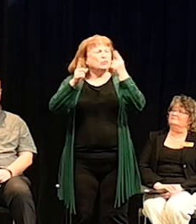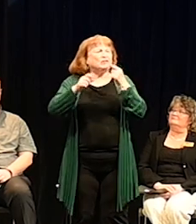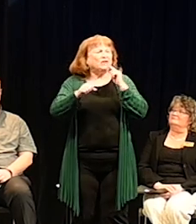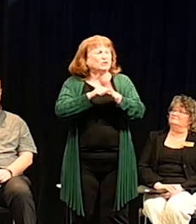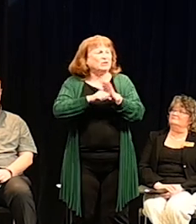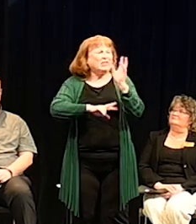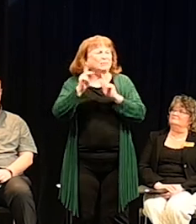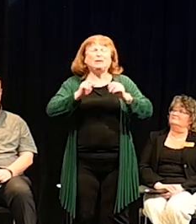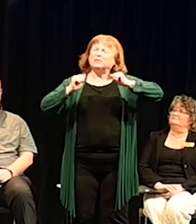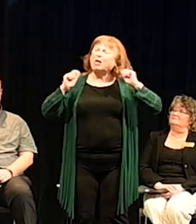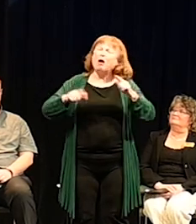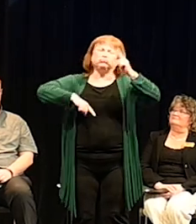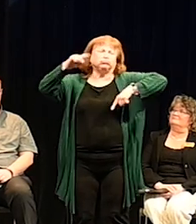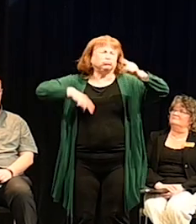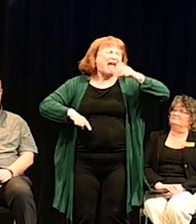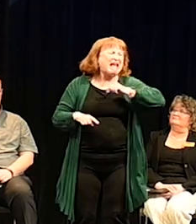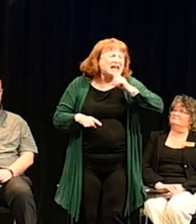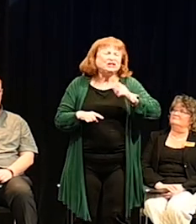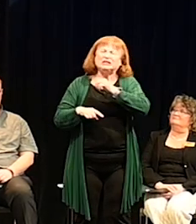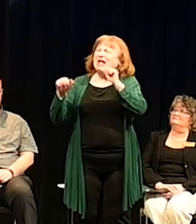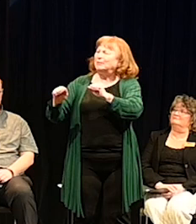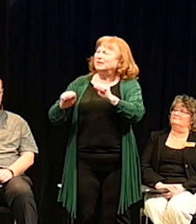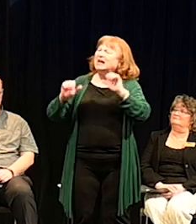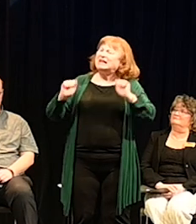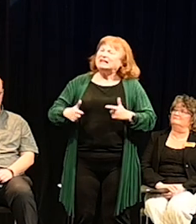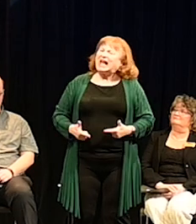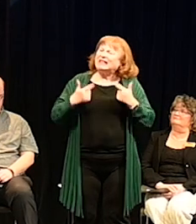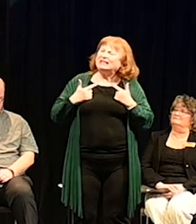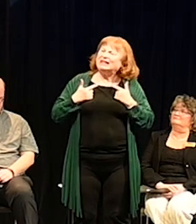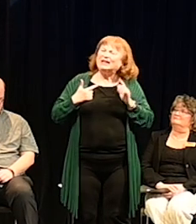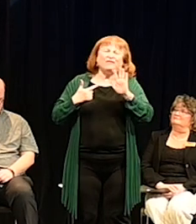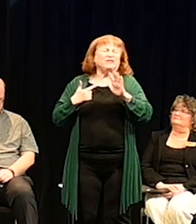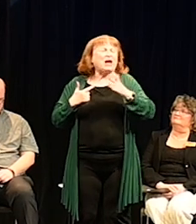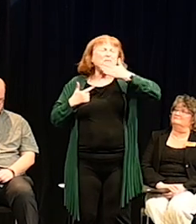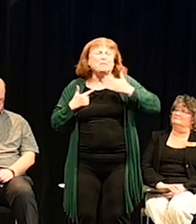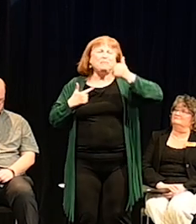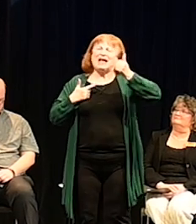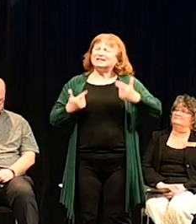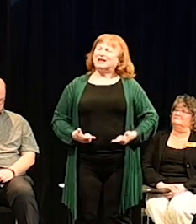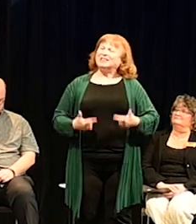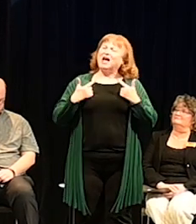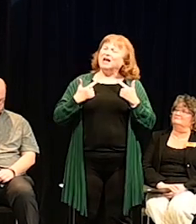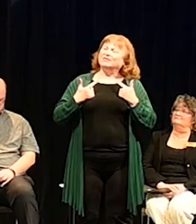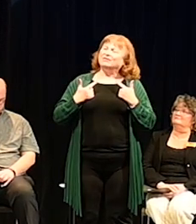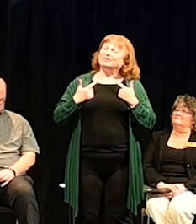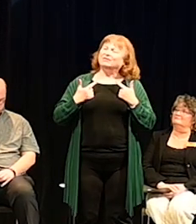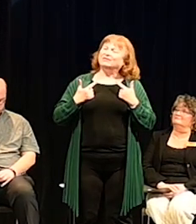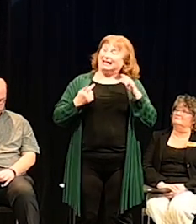that people of all ages and abilities can live their very best